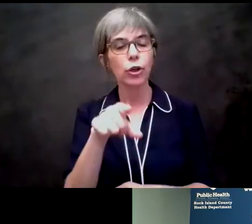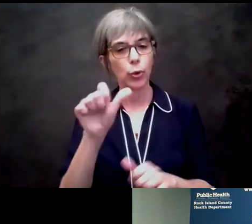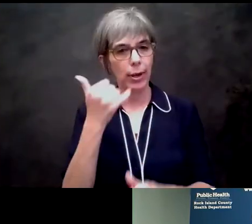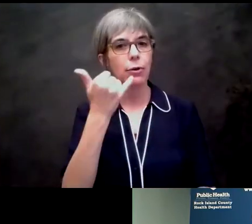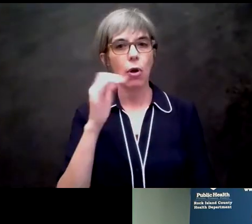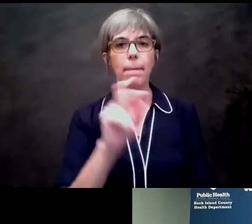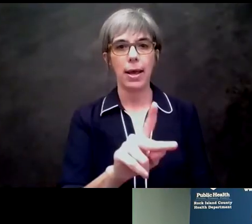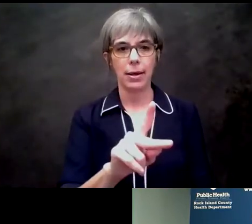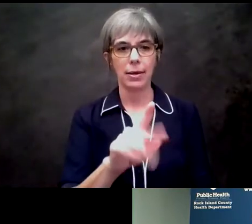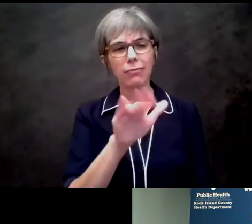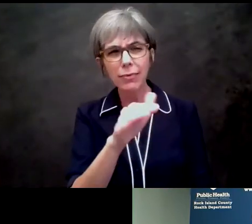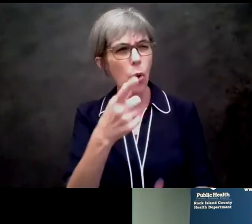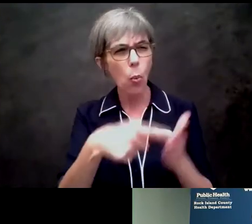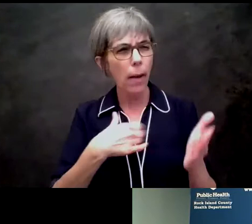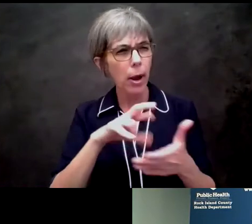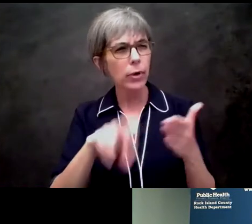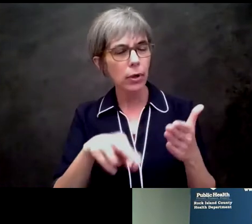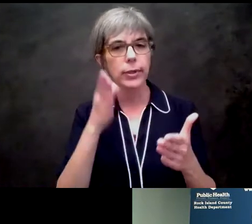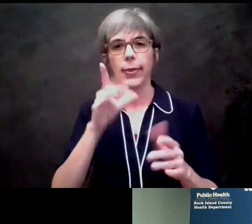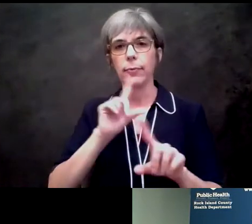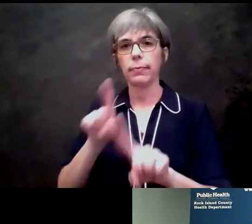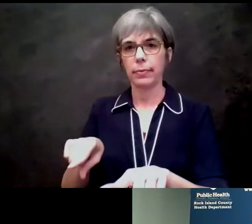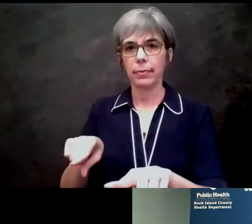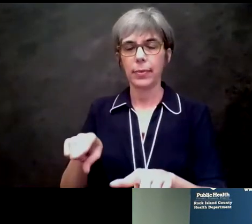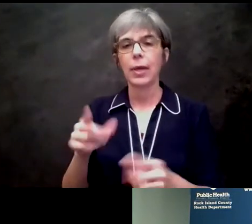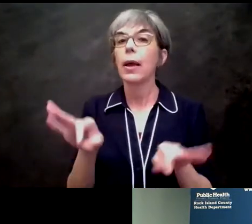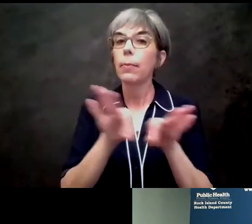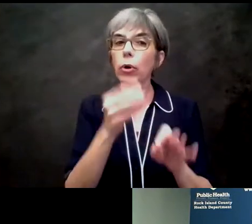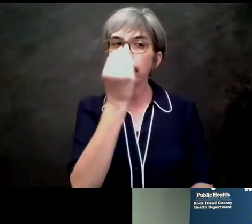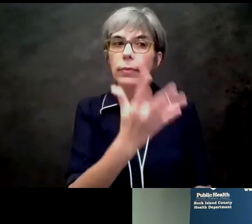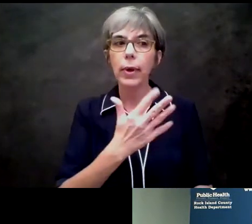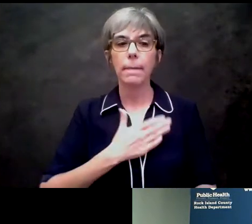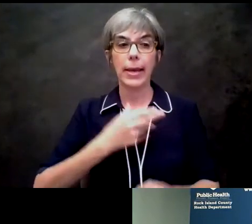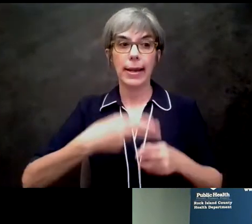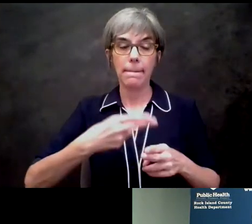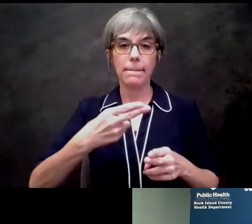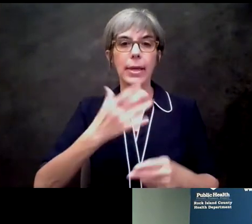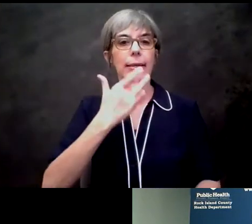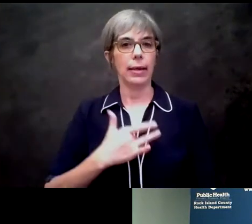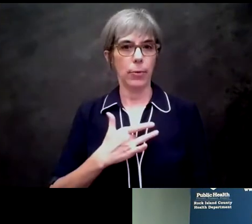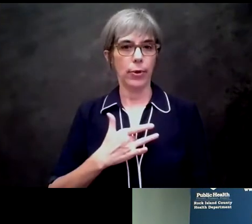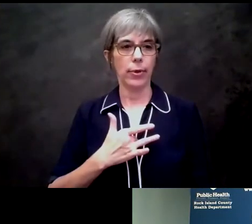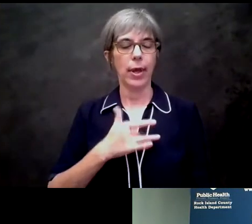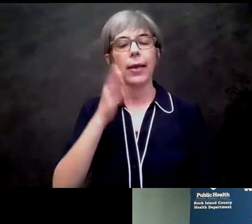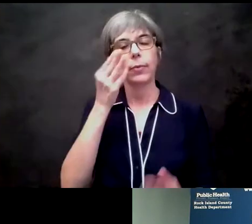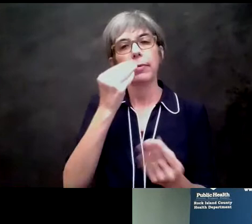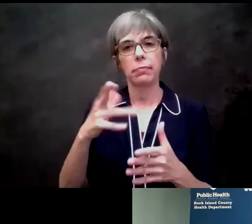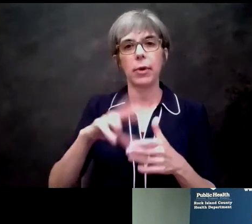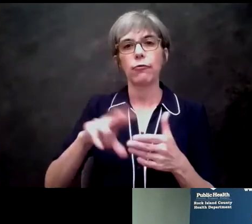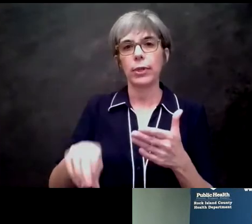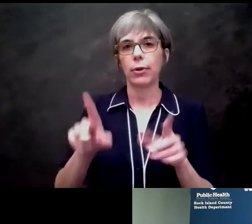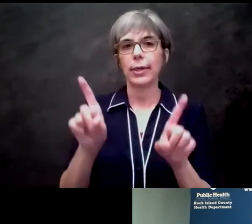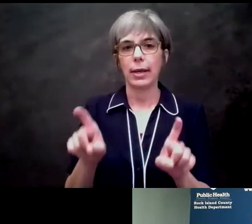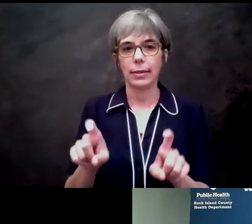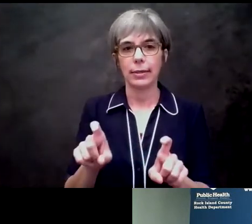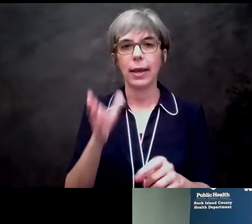back to get their results. But they will have to share their name and date of birth to get those test results. And again, they will be sharing whether it's